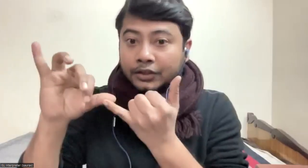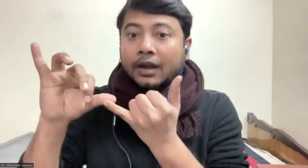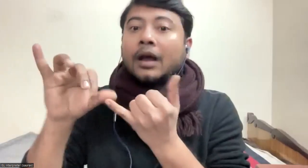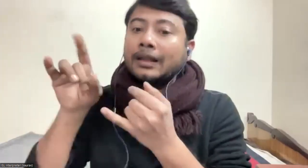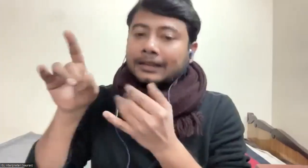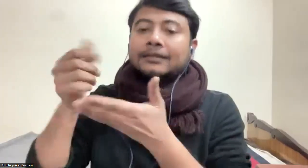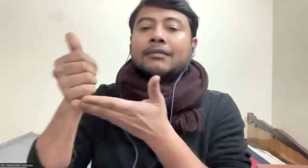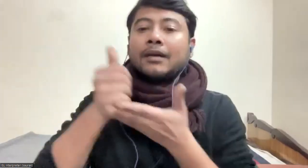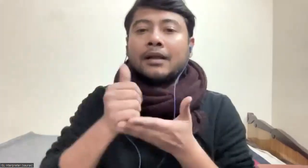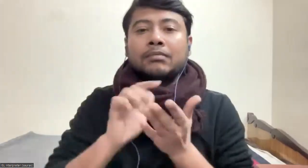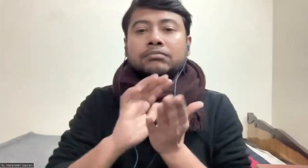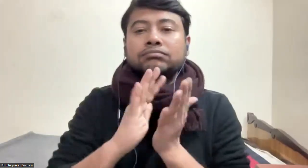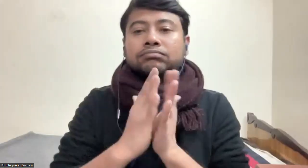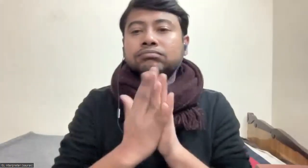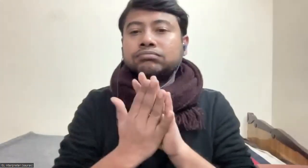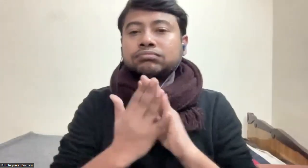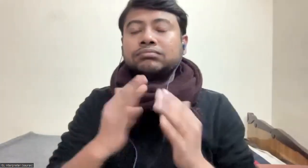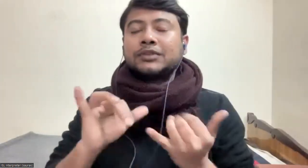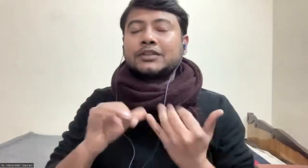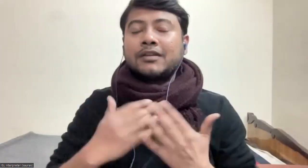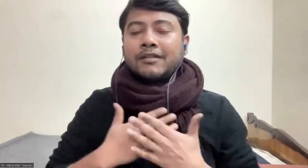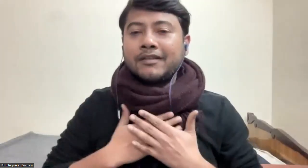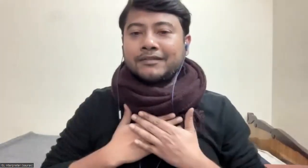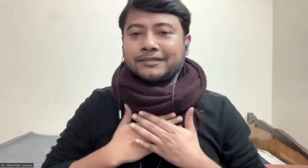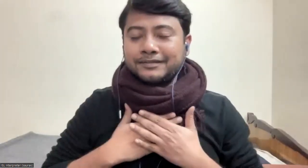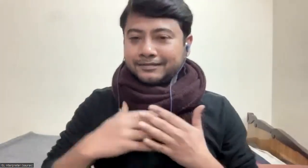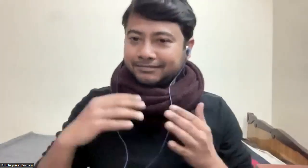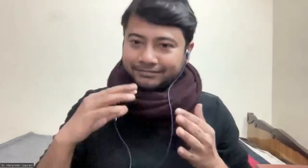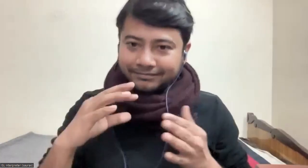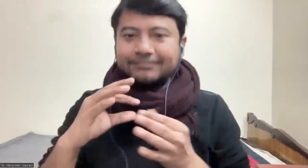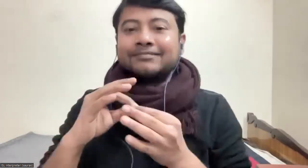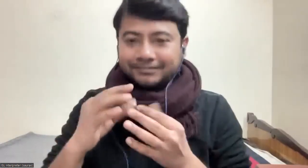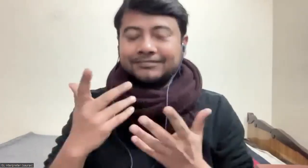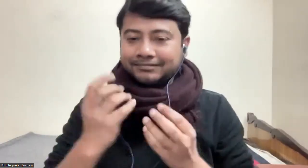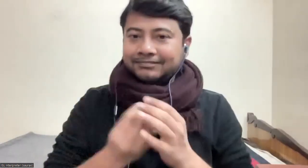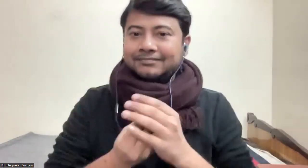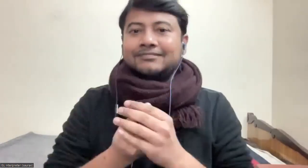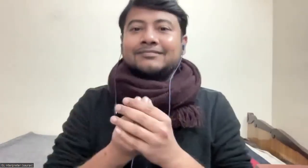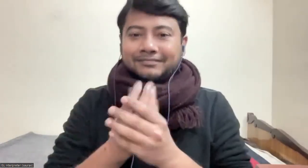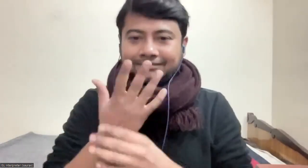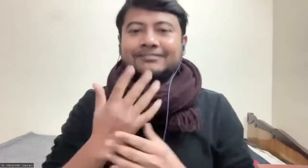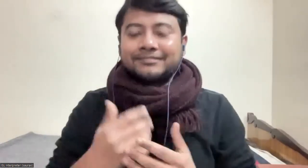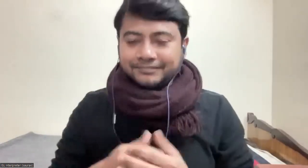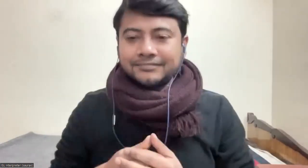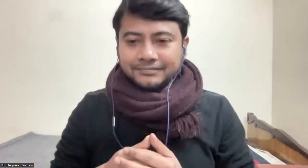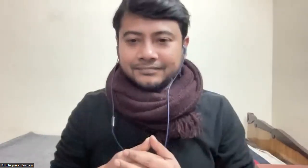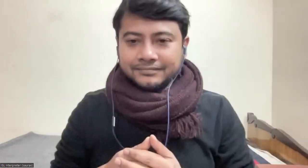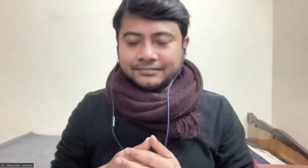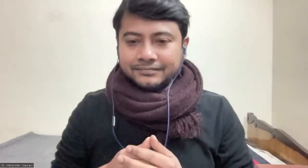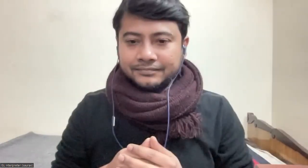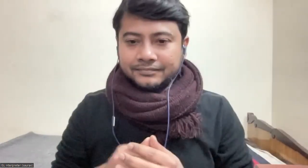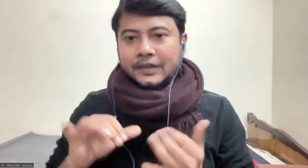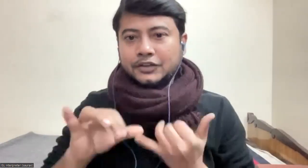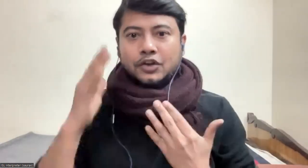Krishna. So, my dear friends, the purpose of chanting is, of course, to come out